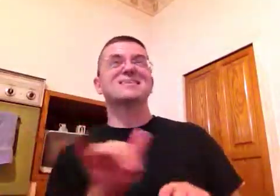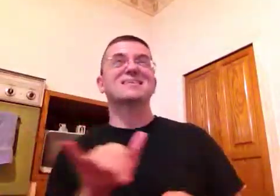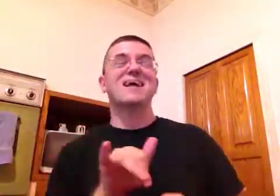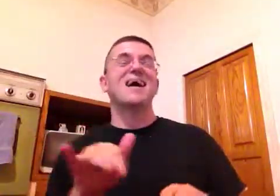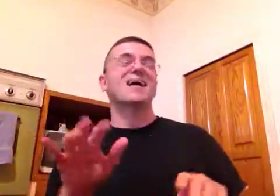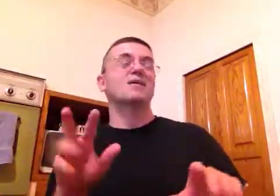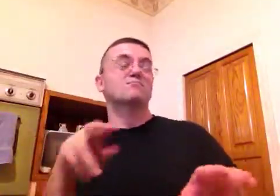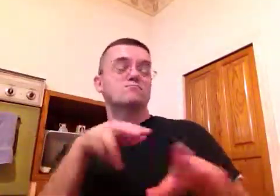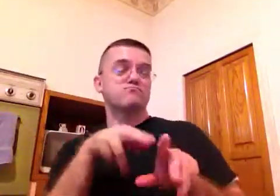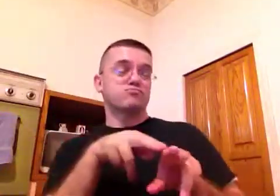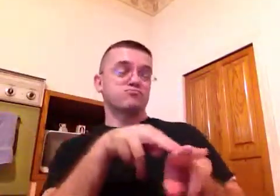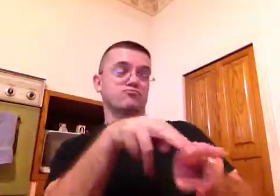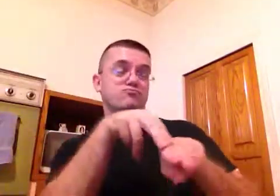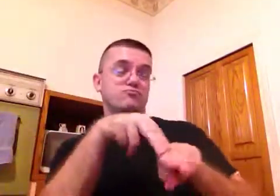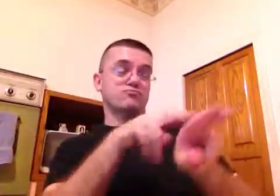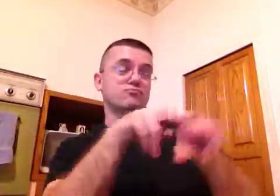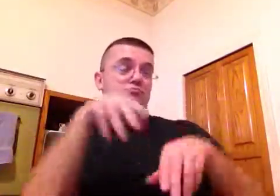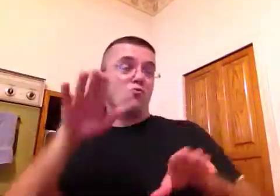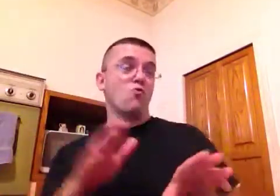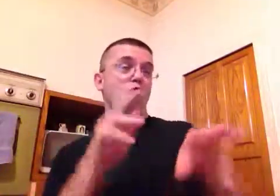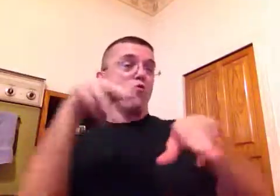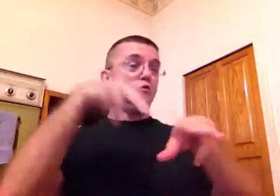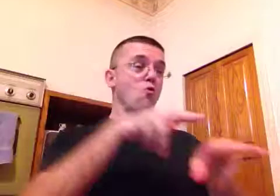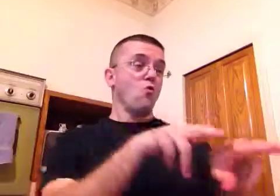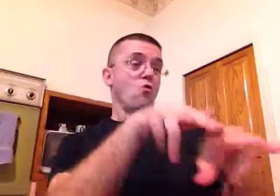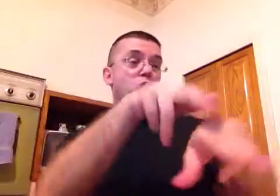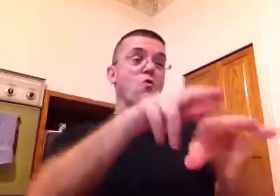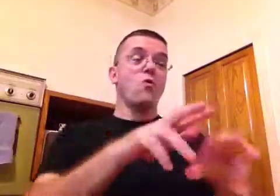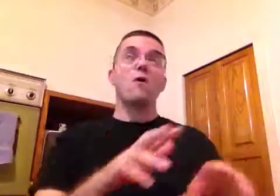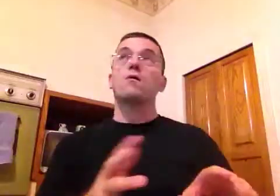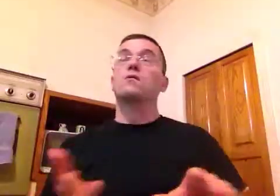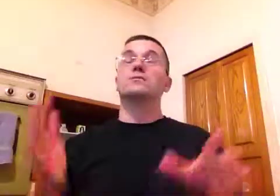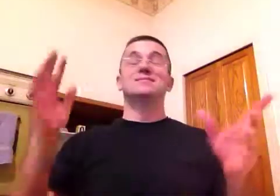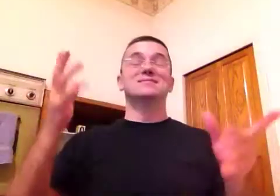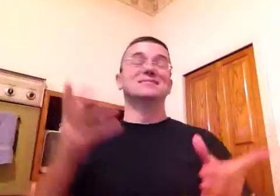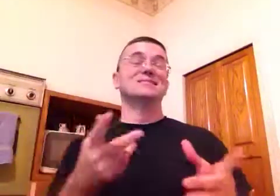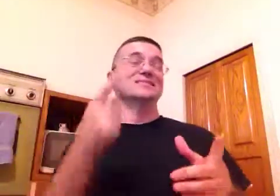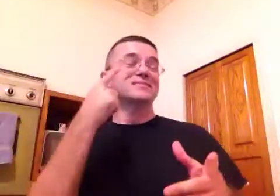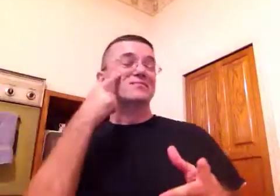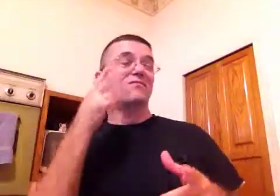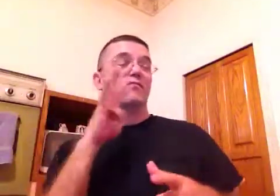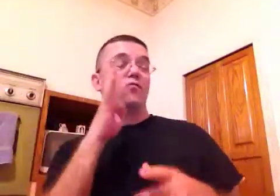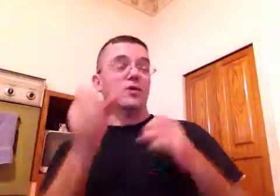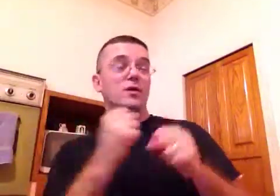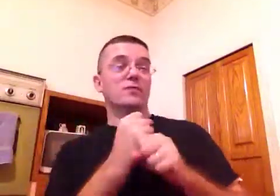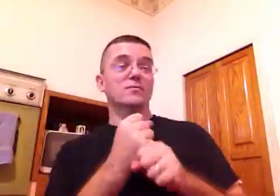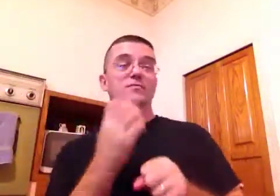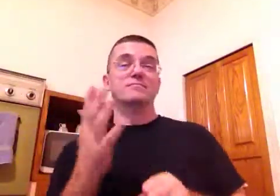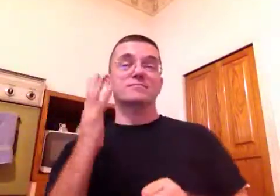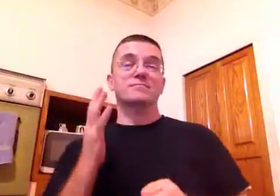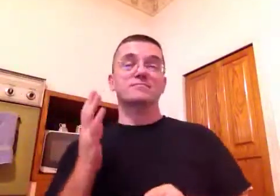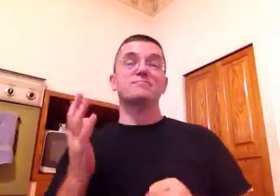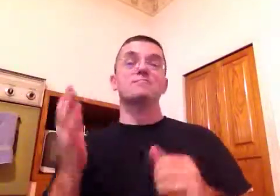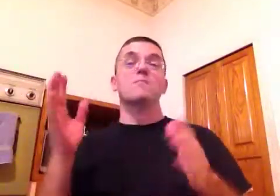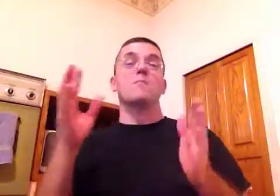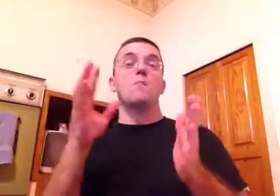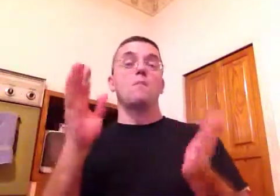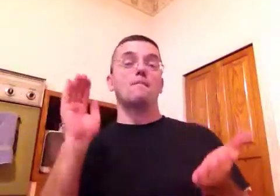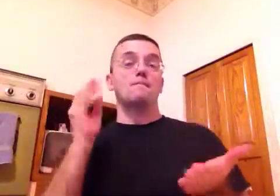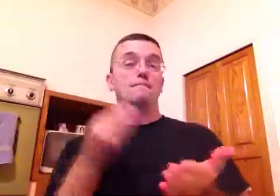fund. Just to give you an idea, in the last 30 years, it had 4 years that it lost money. Right. You follow me? But the average